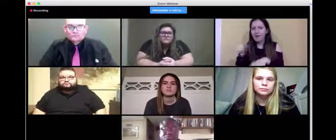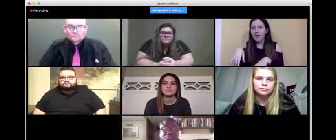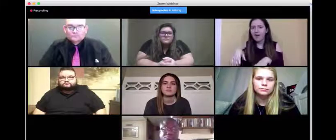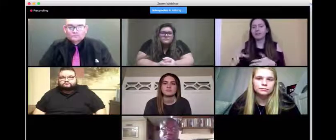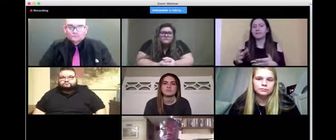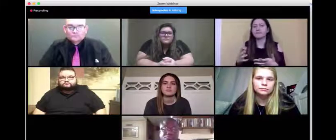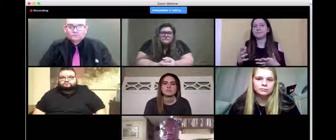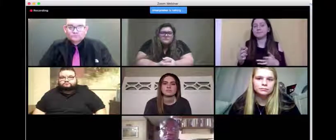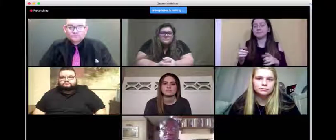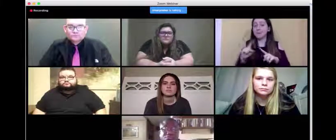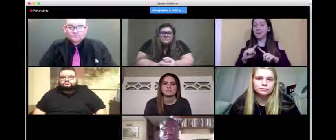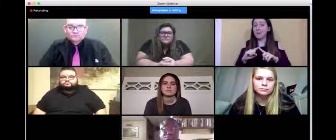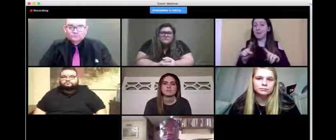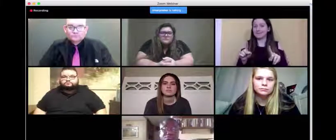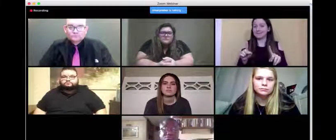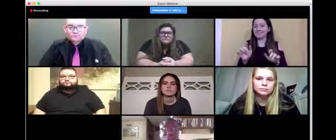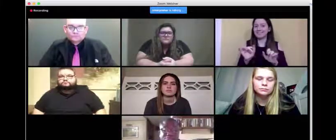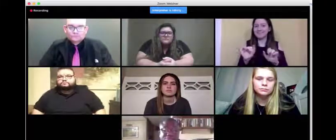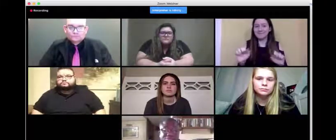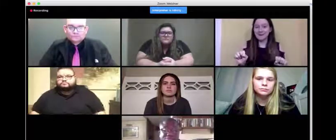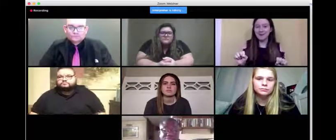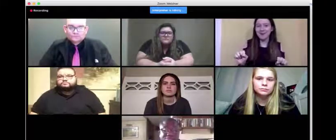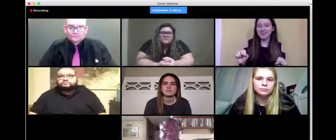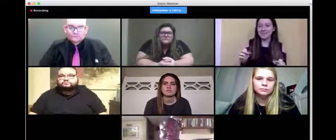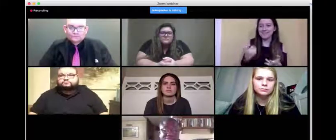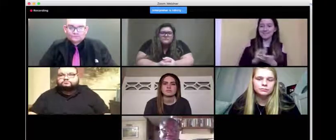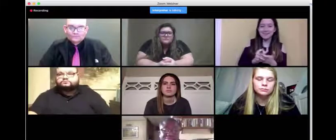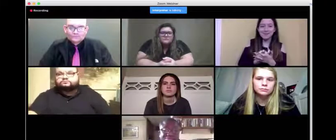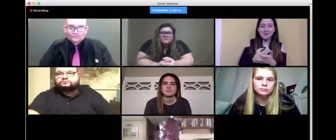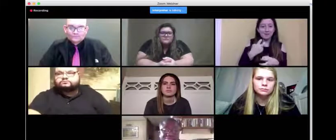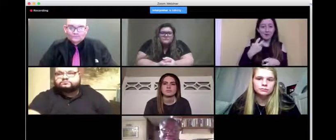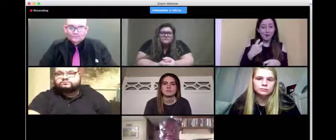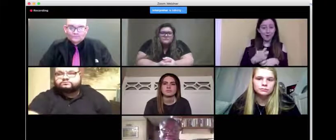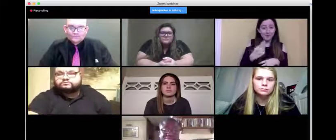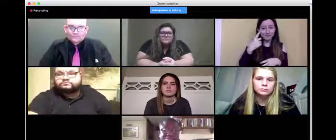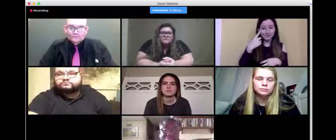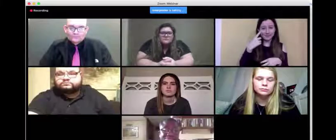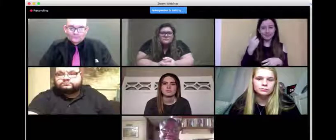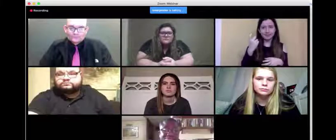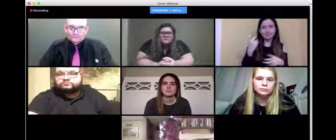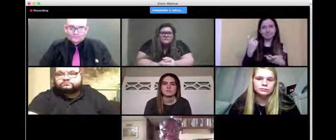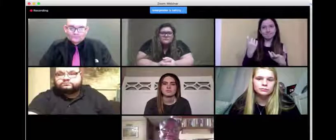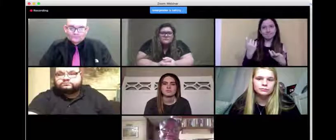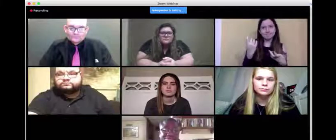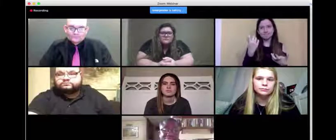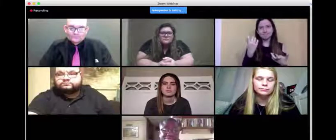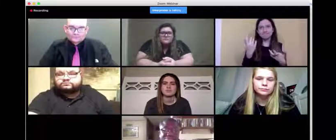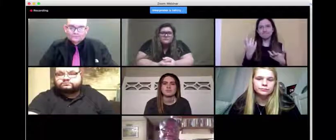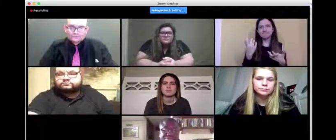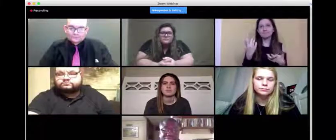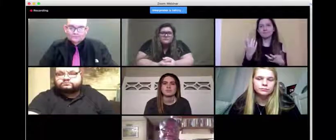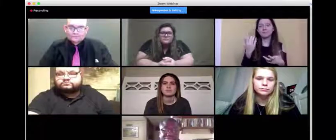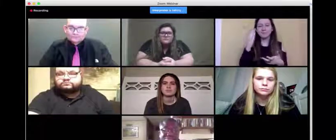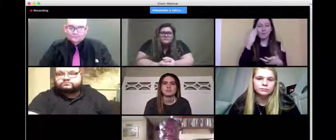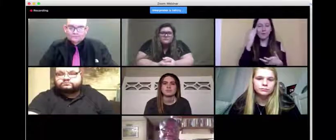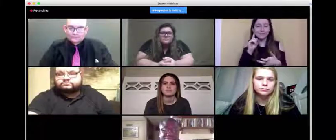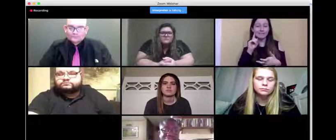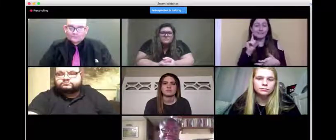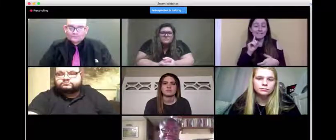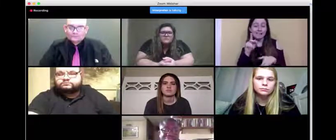been kind of hard in that, that deaf people themselves they teach ASL, but you've